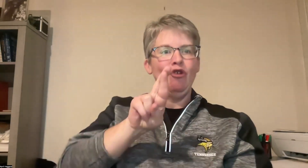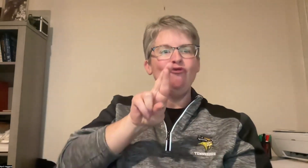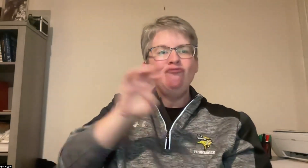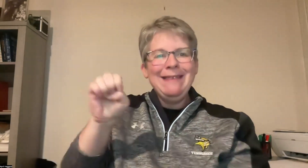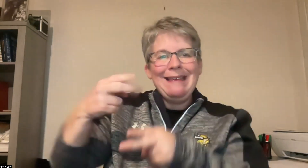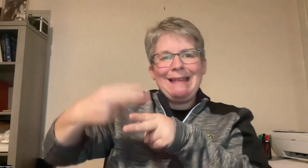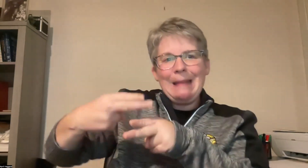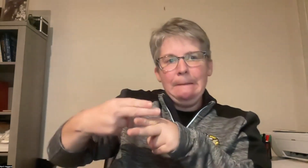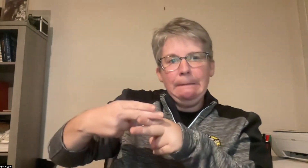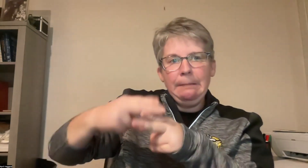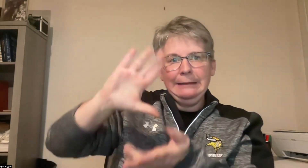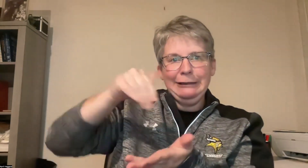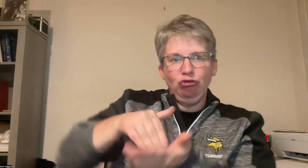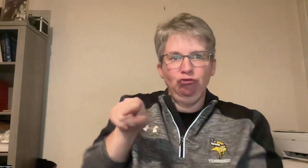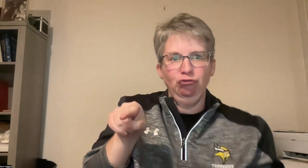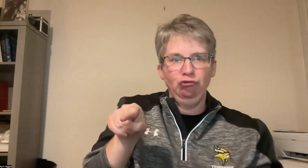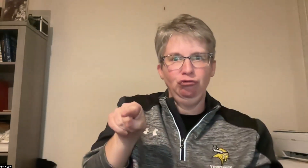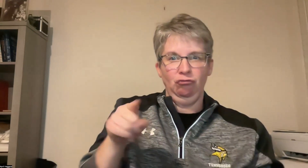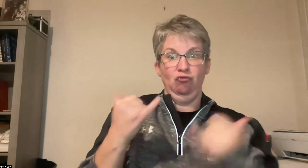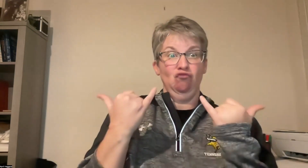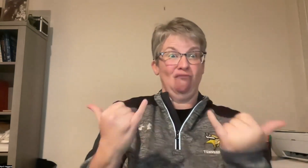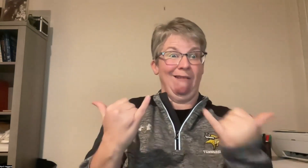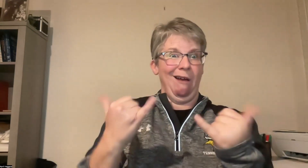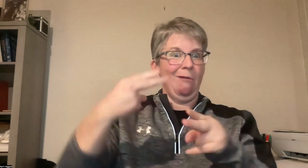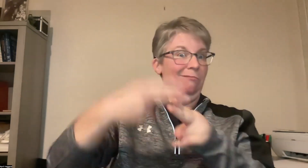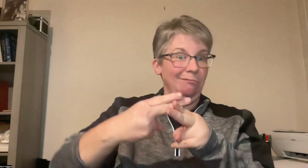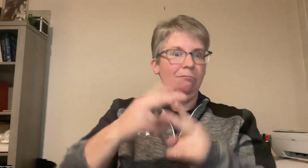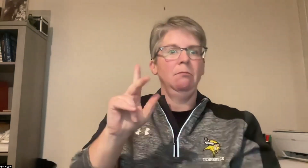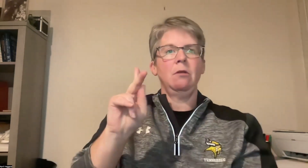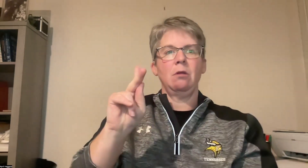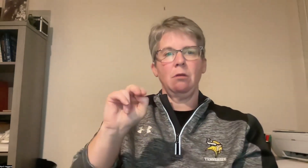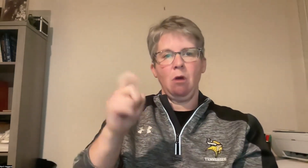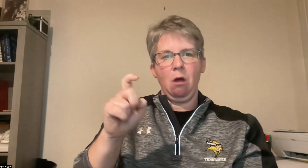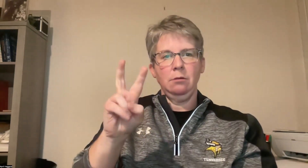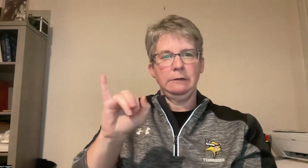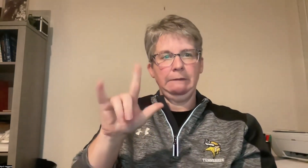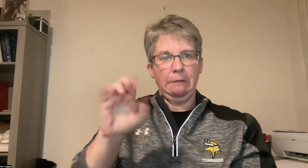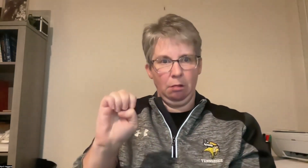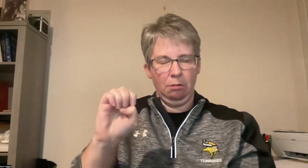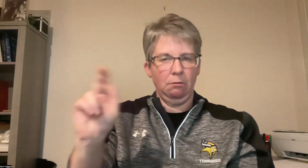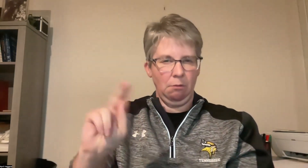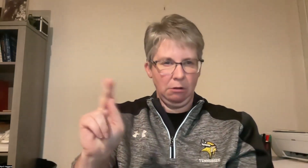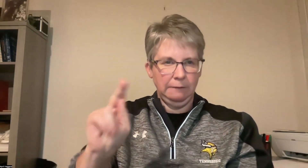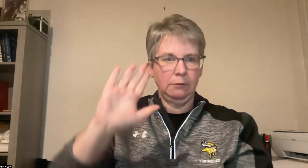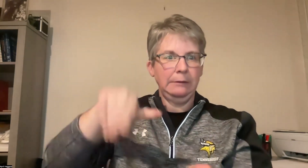ask what we're going to do next. We have to rename the center. You know, right now the